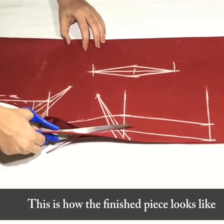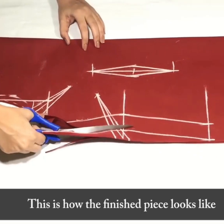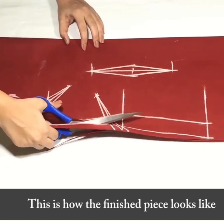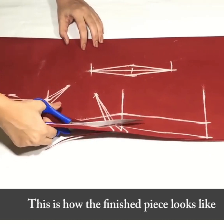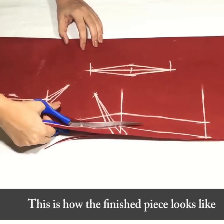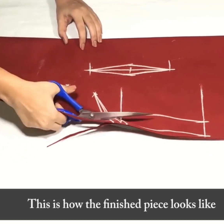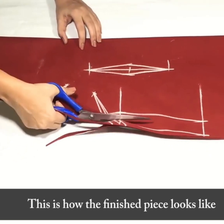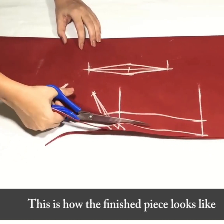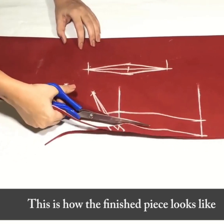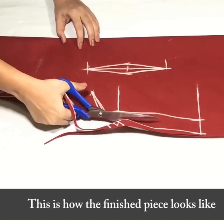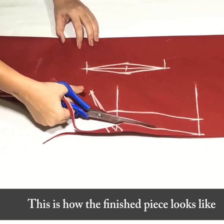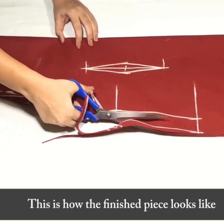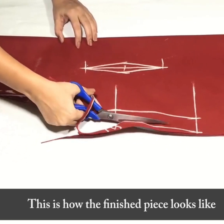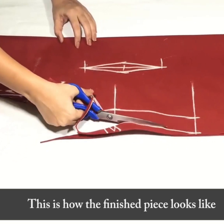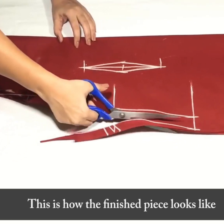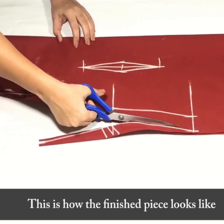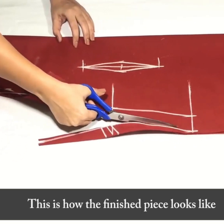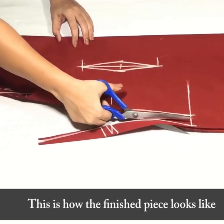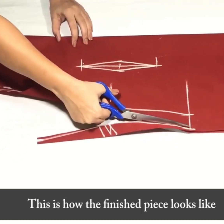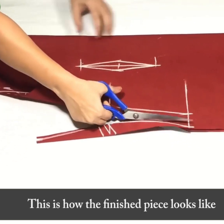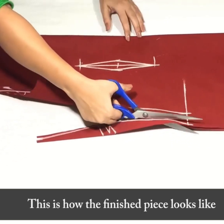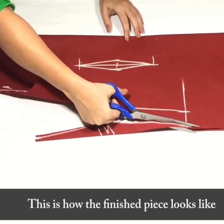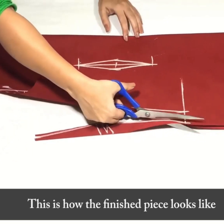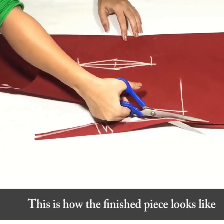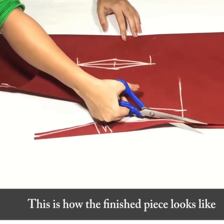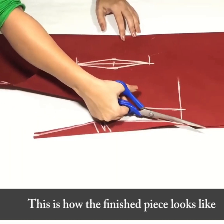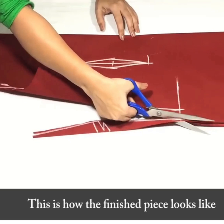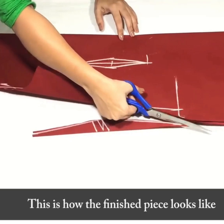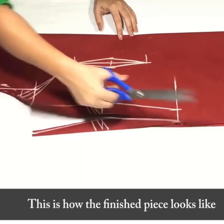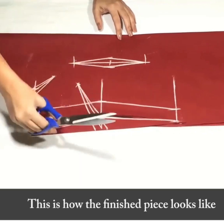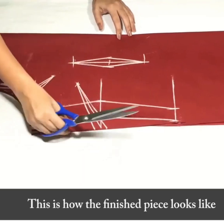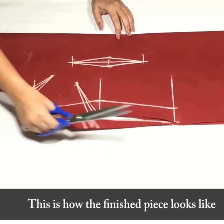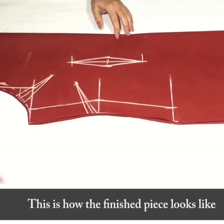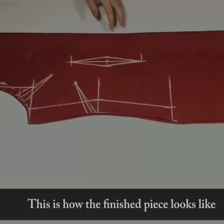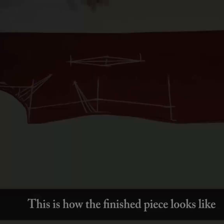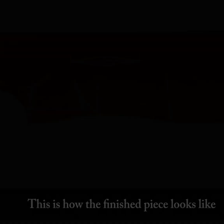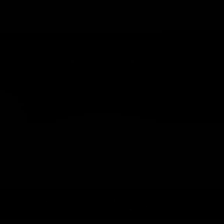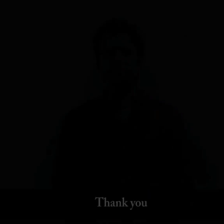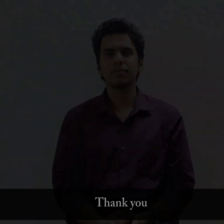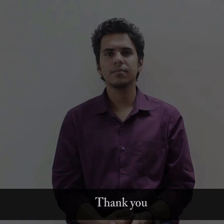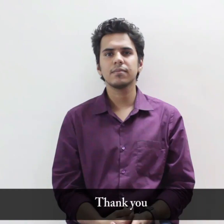Thank you.